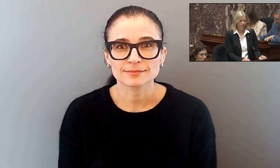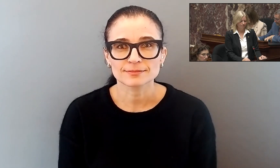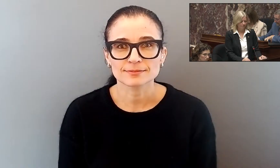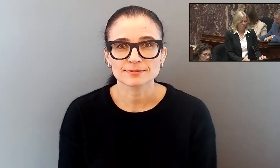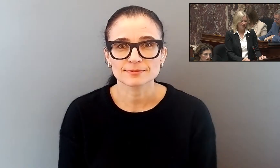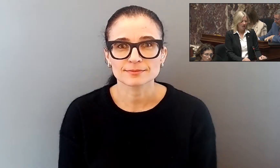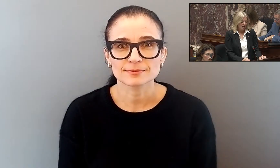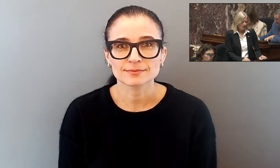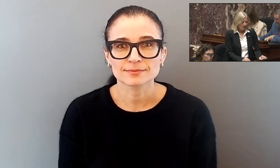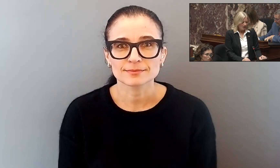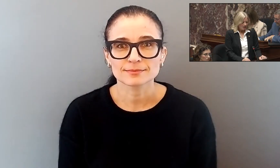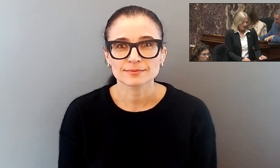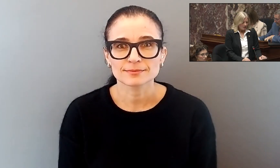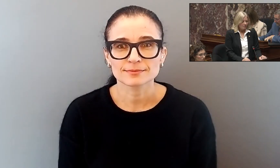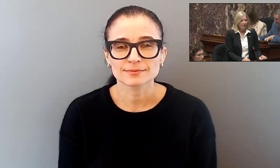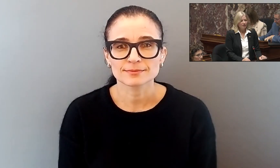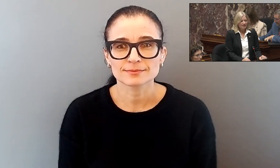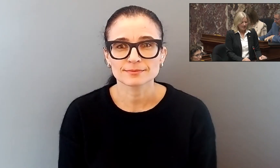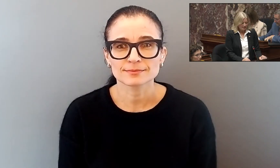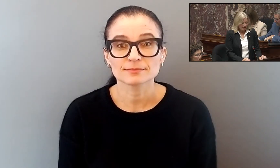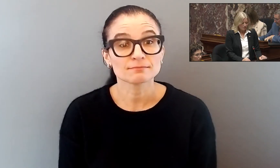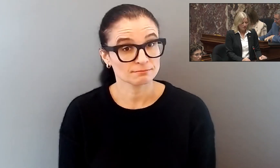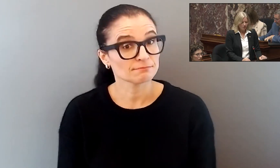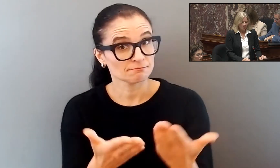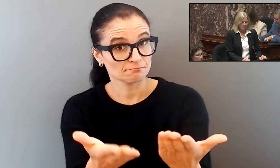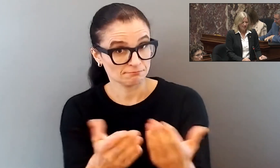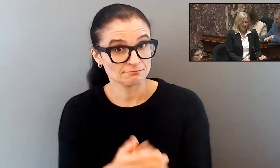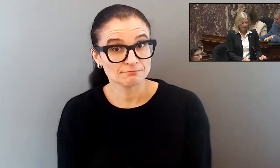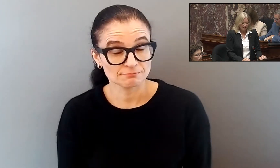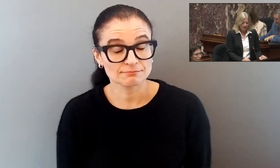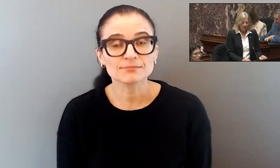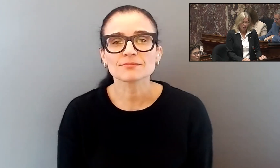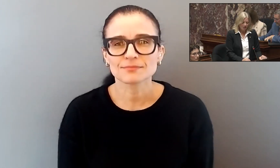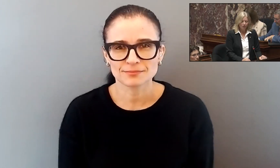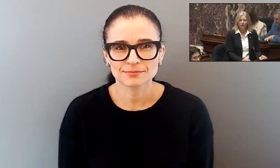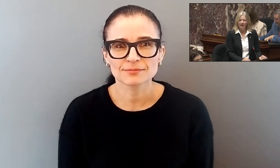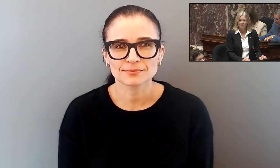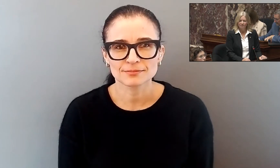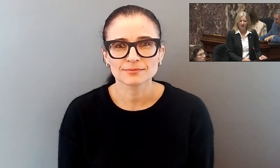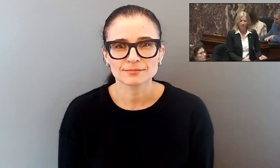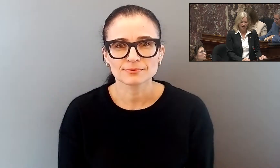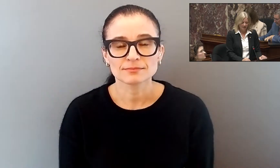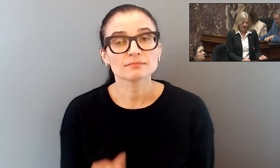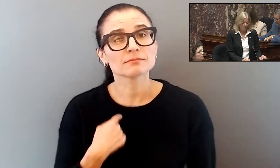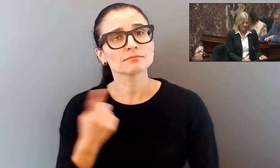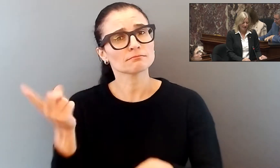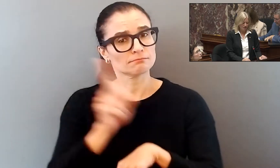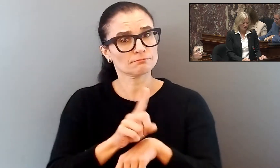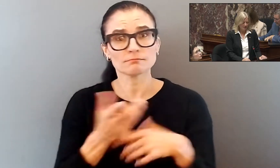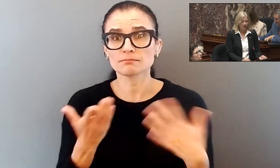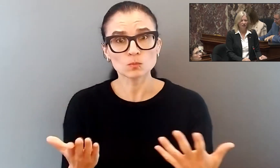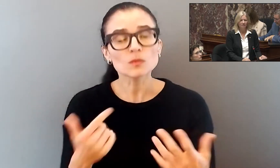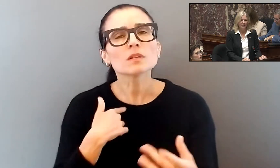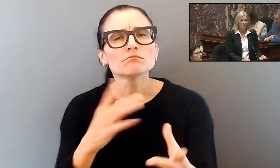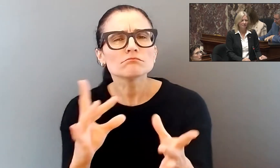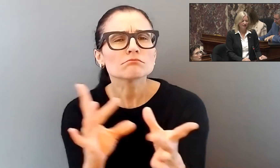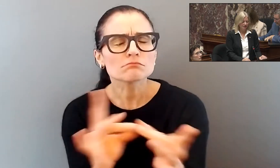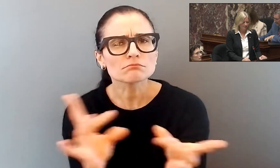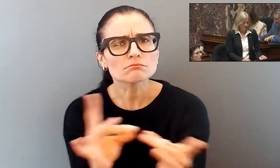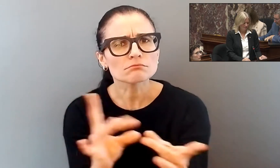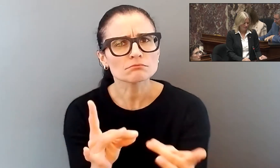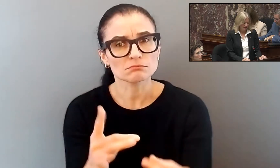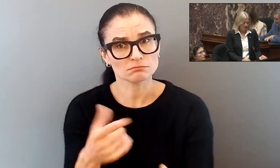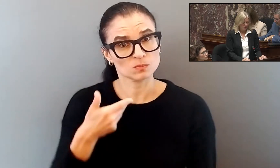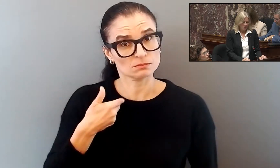Please proceed. Members, I stand before you today not only as a member at this legislature, but as a